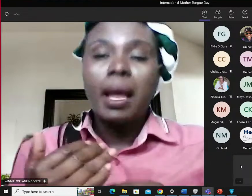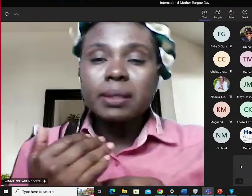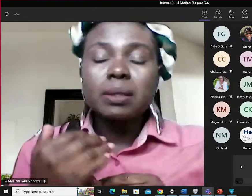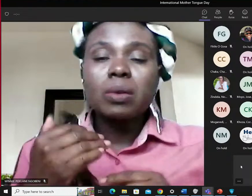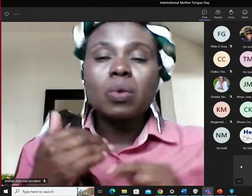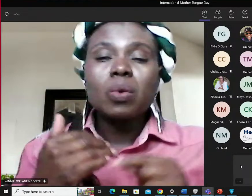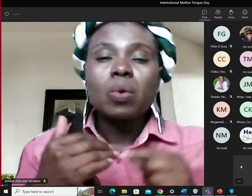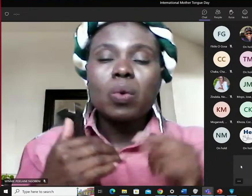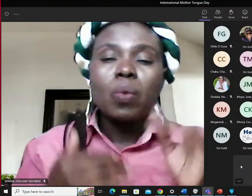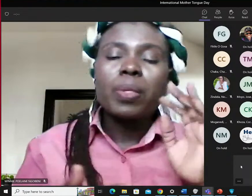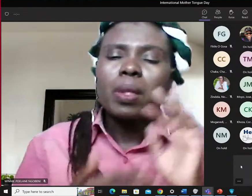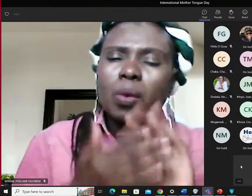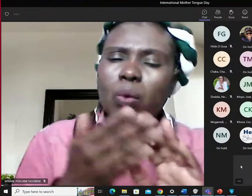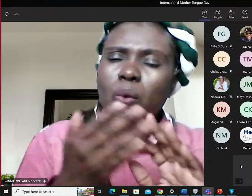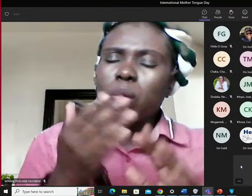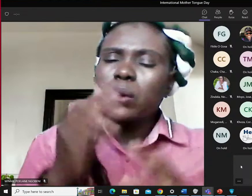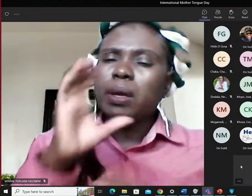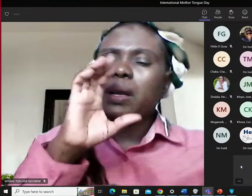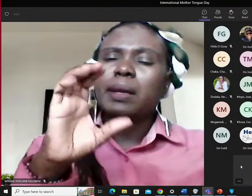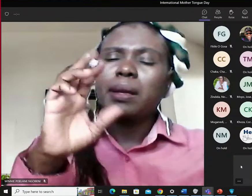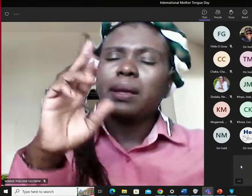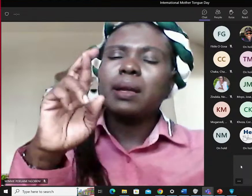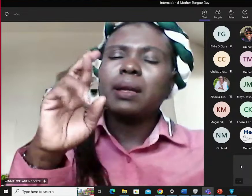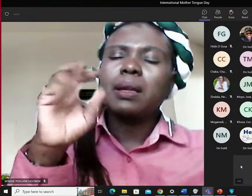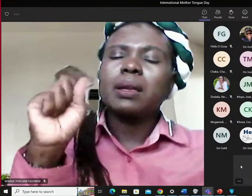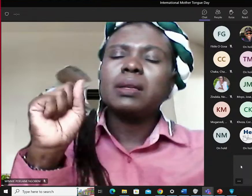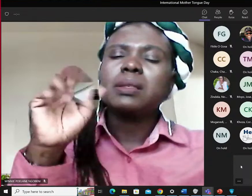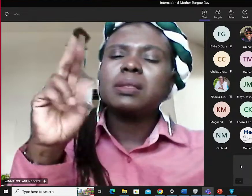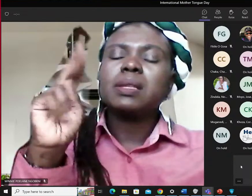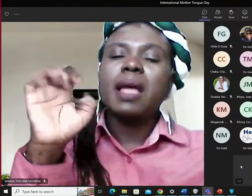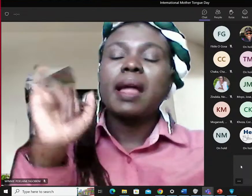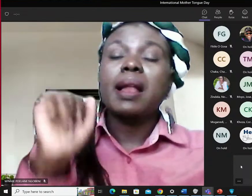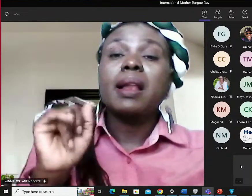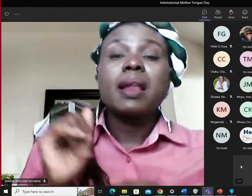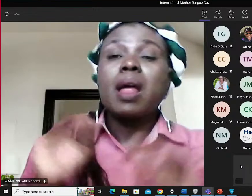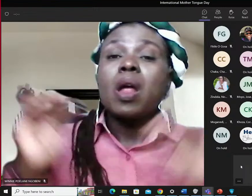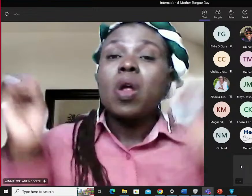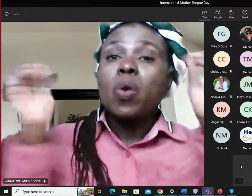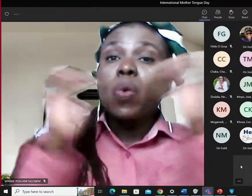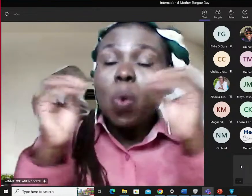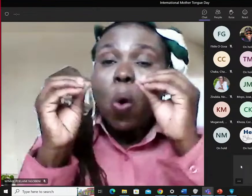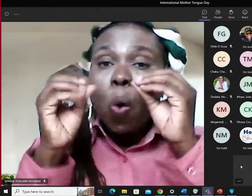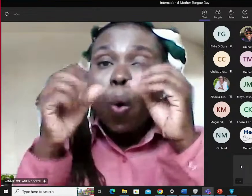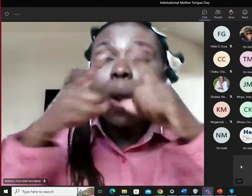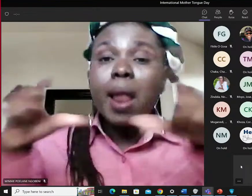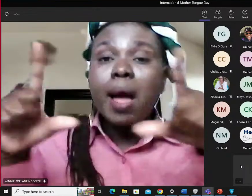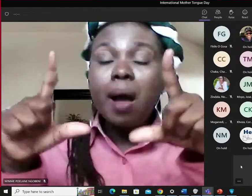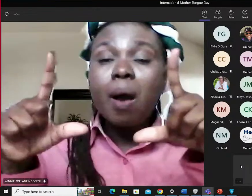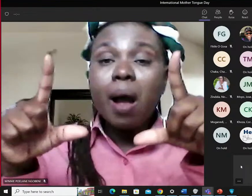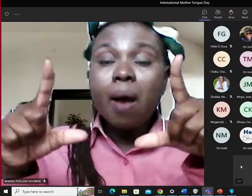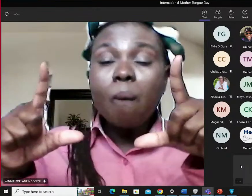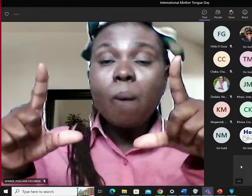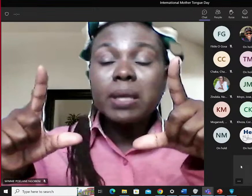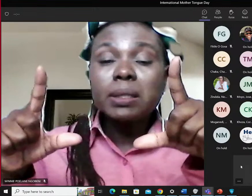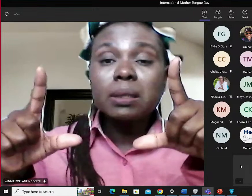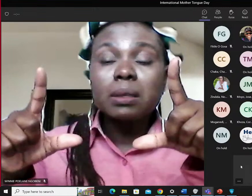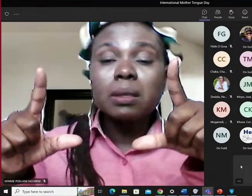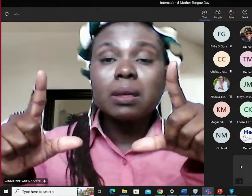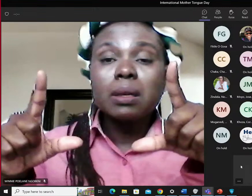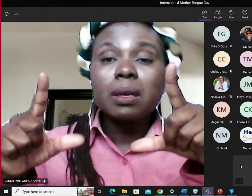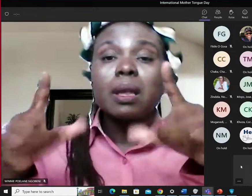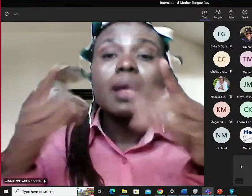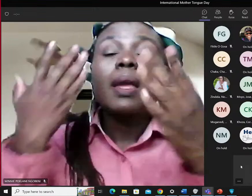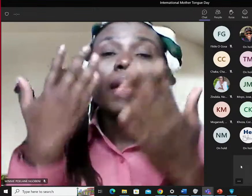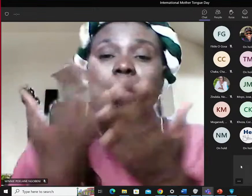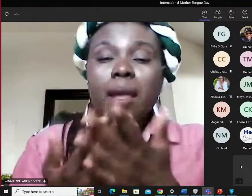Crystal says there is no language, linguistically there is no language that is superior to